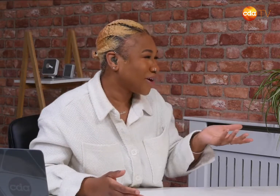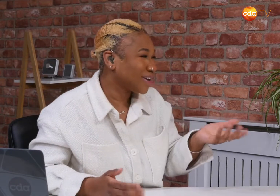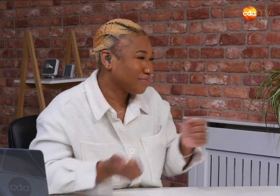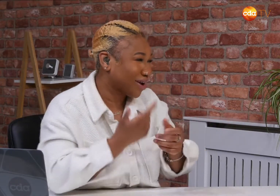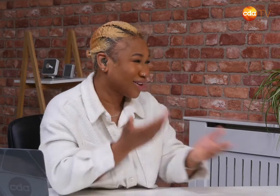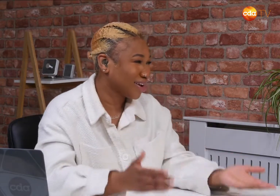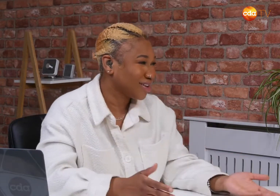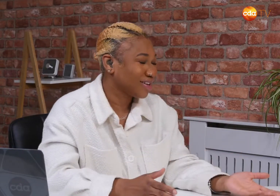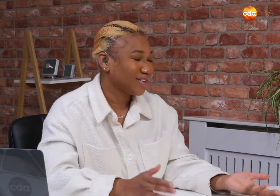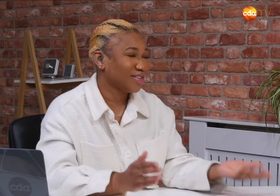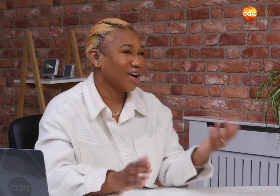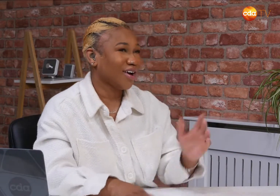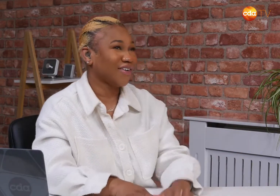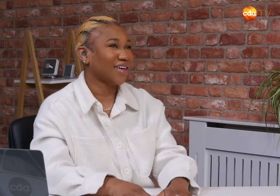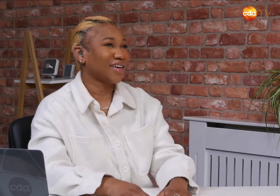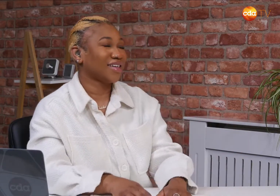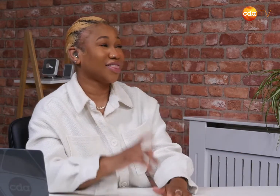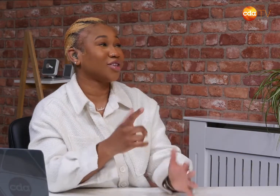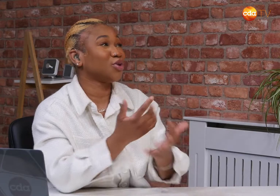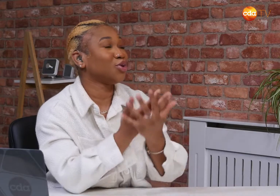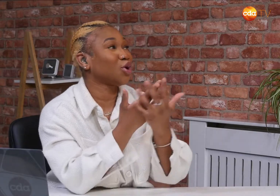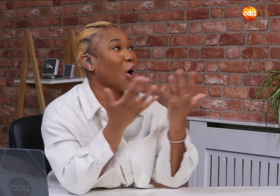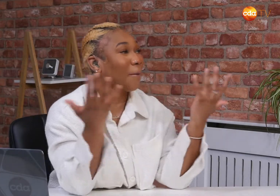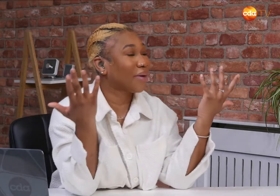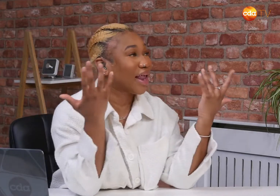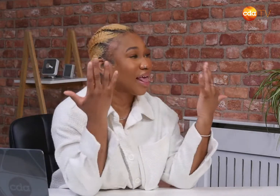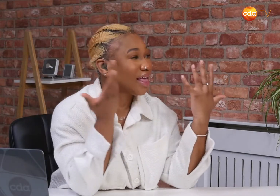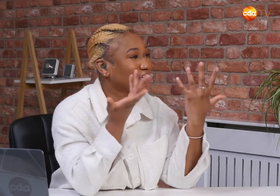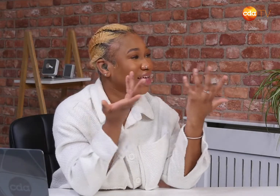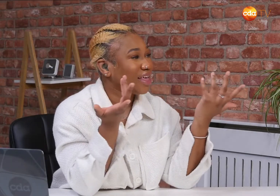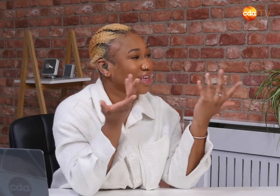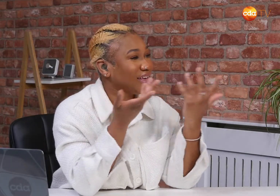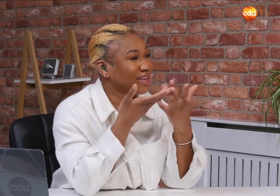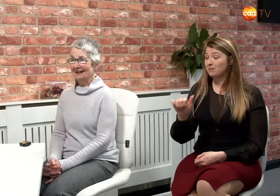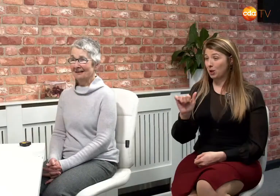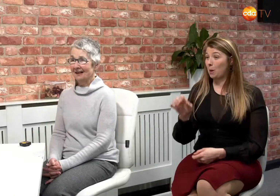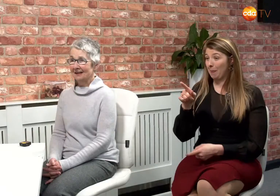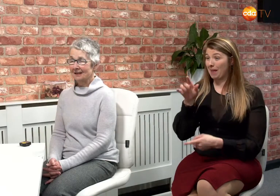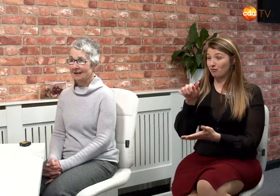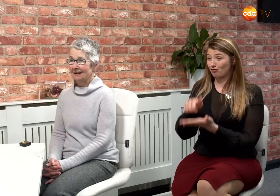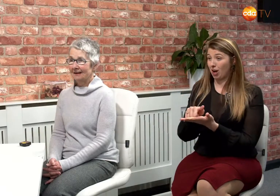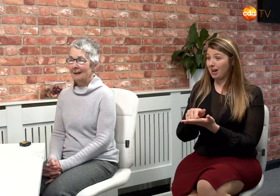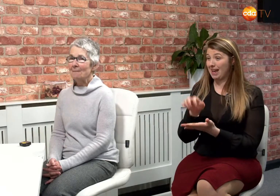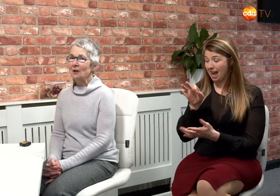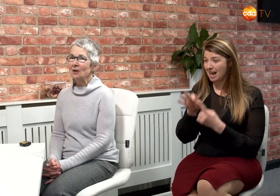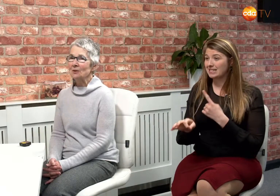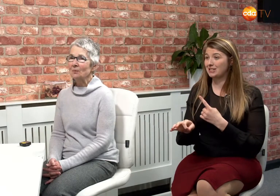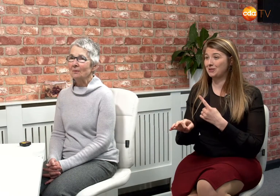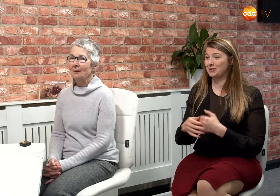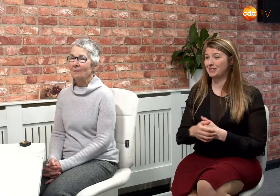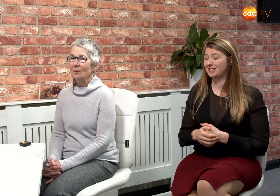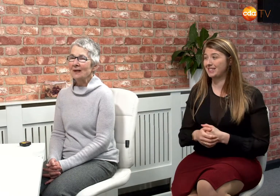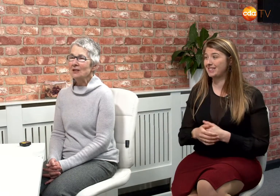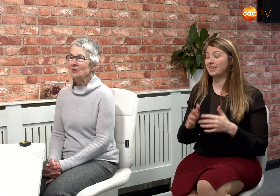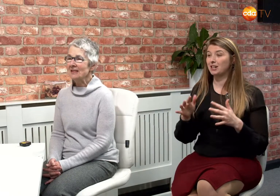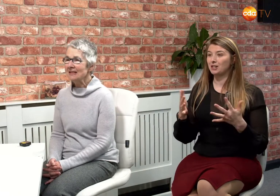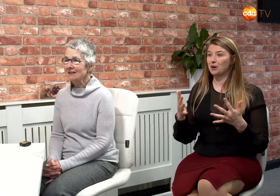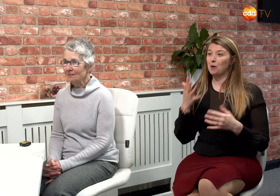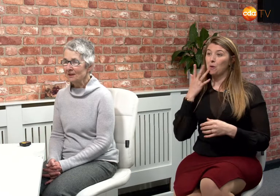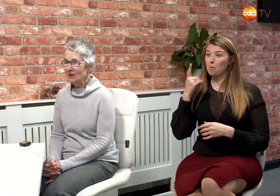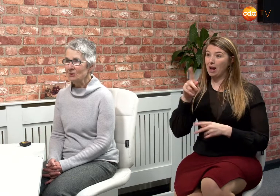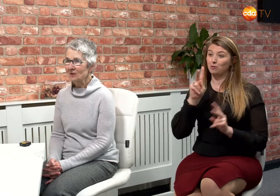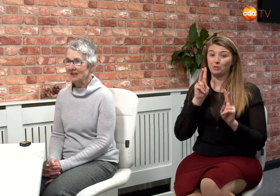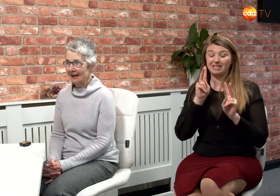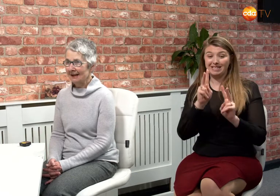don't understand. Does that make sense? Yeah, it's exactly like that. Because when you